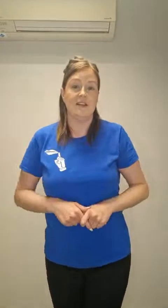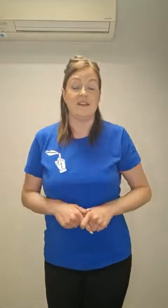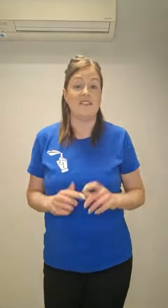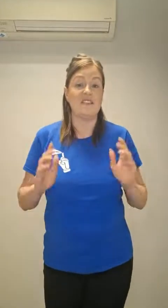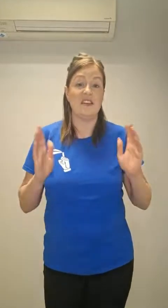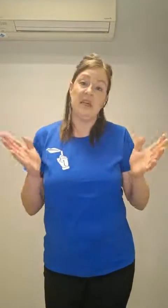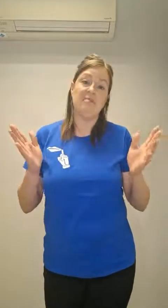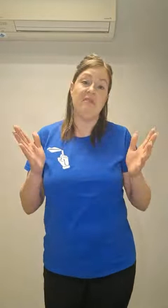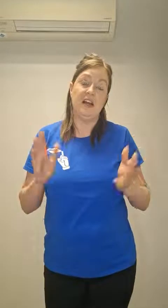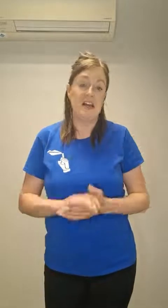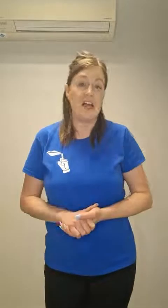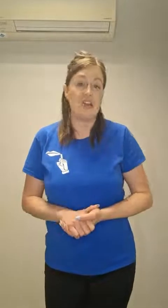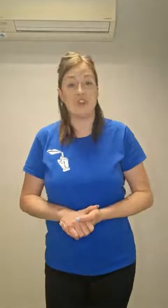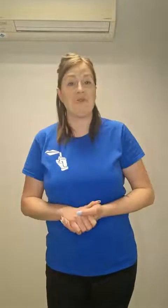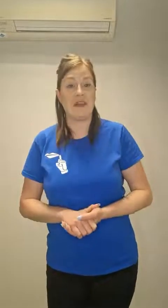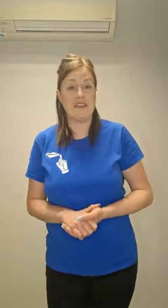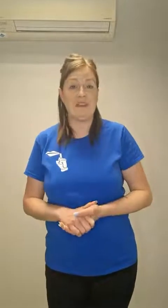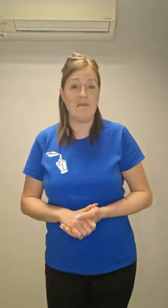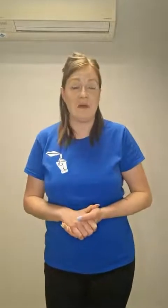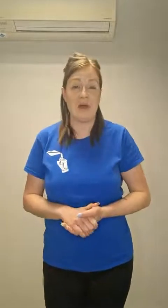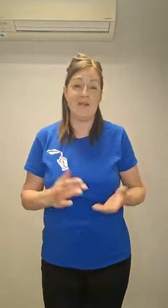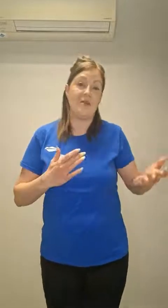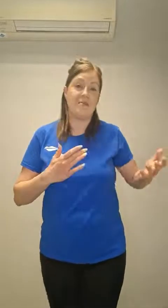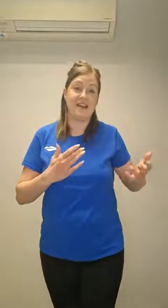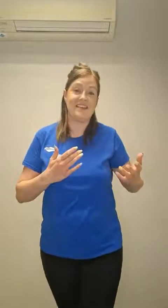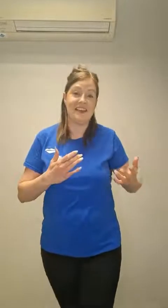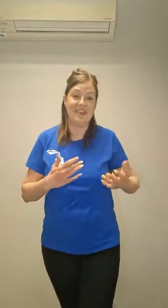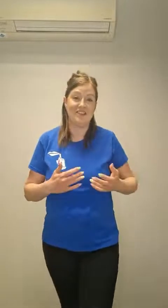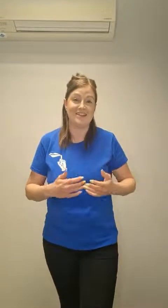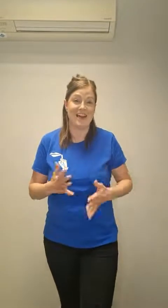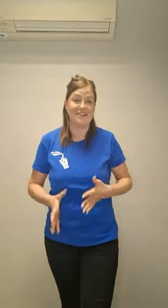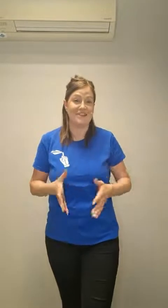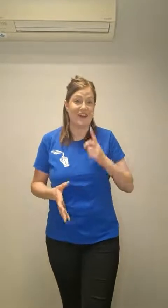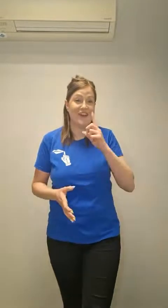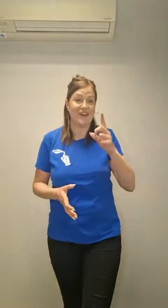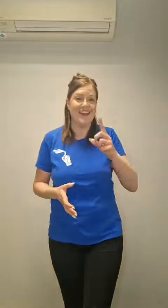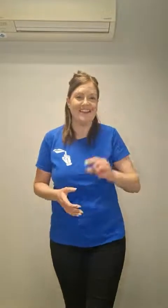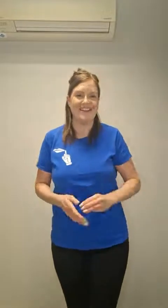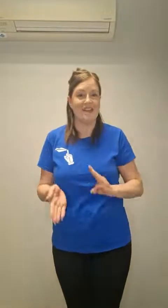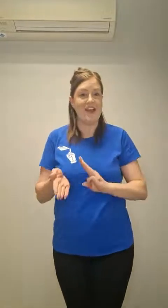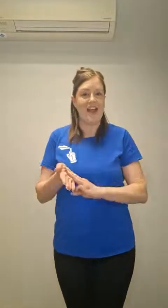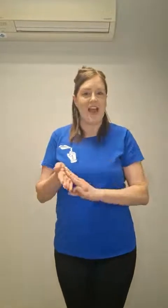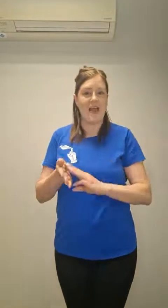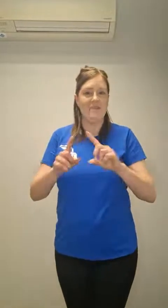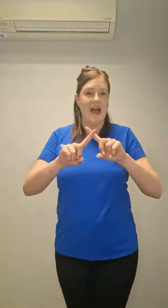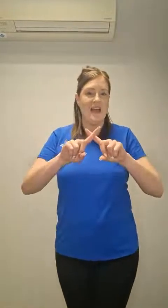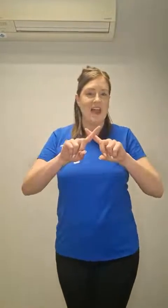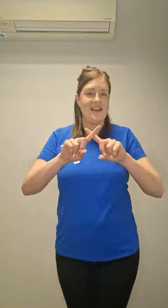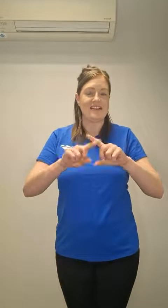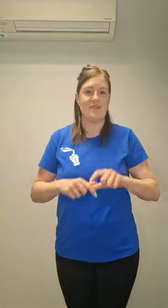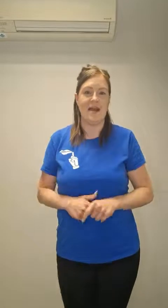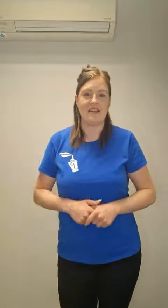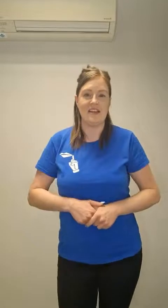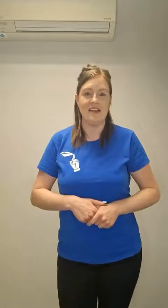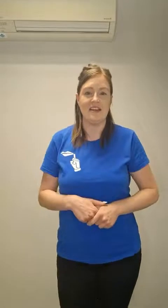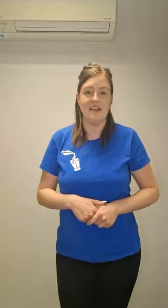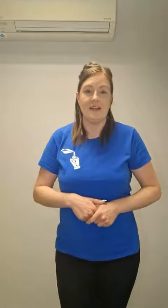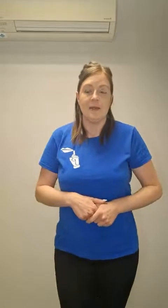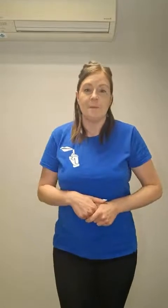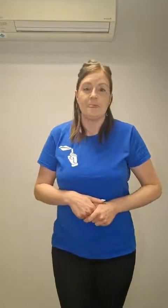it's just nice and simple, and I'm the only Maxine here at Signalong. So M and X for Maxine.